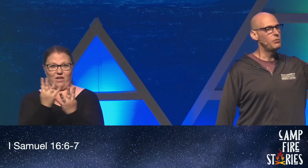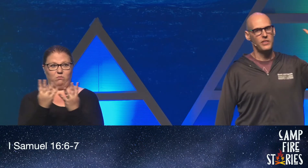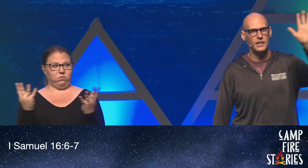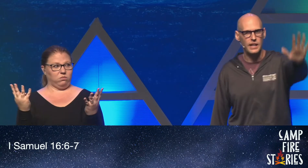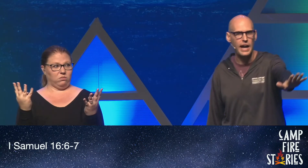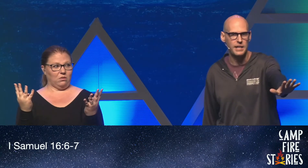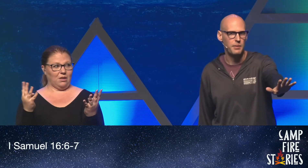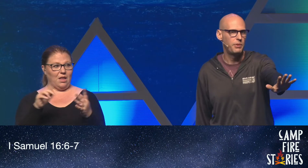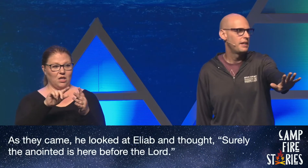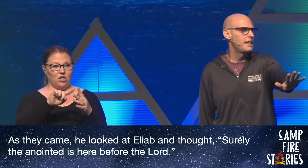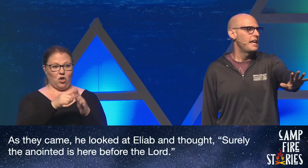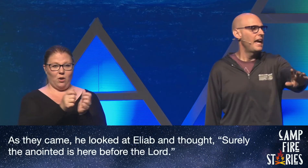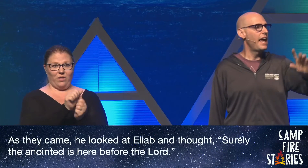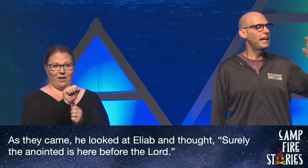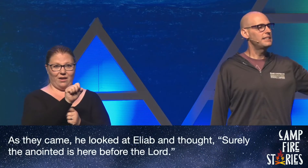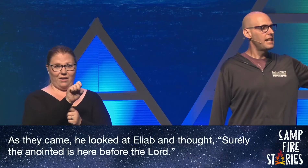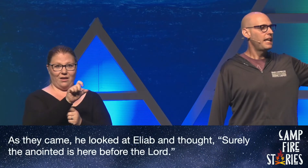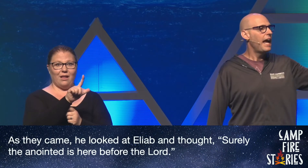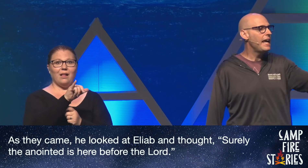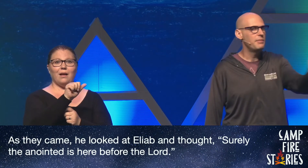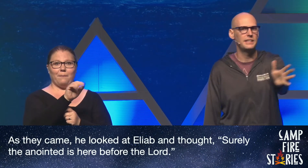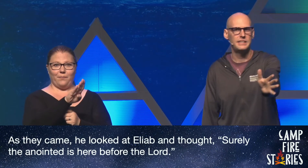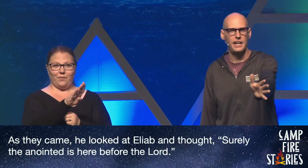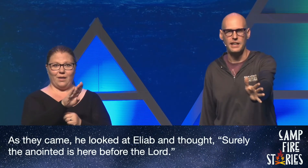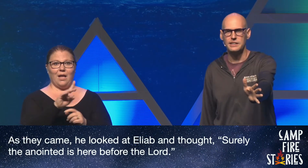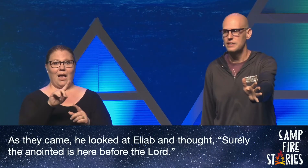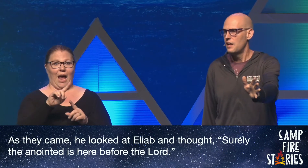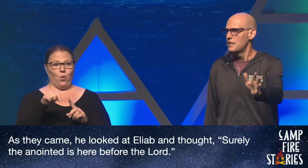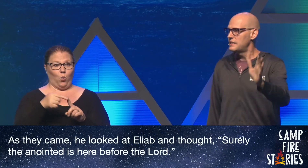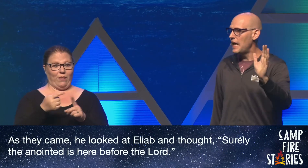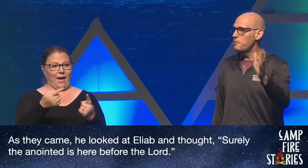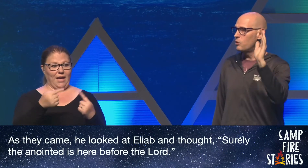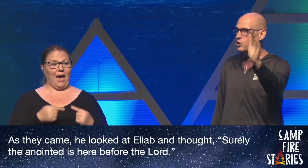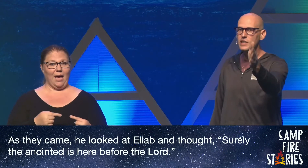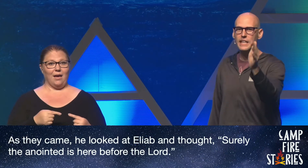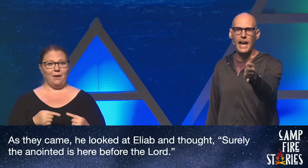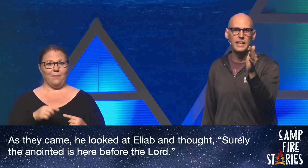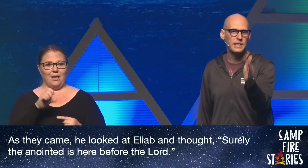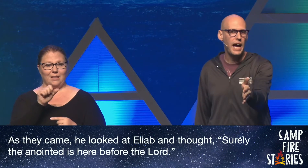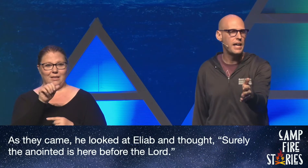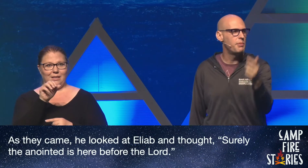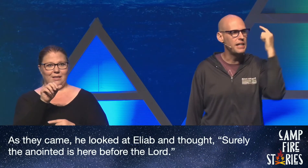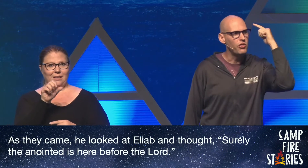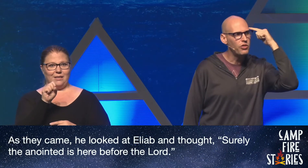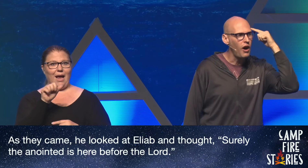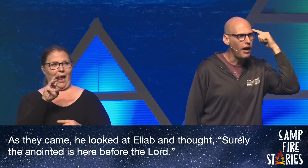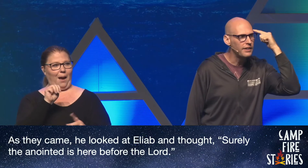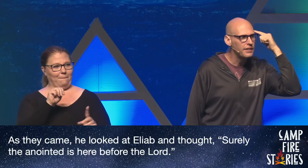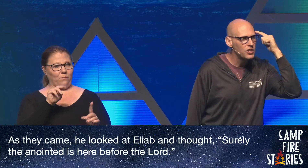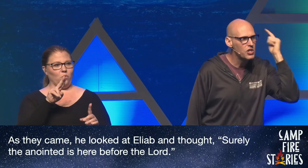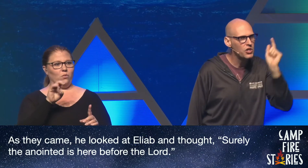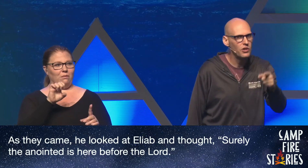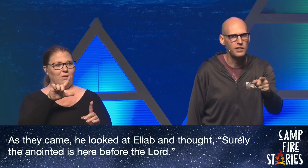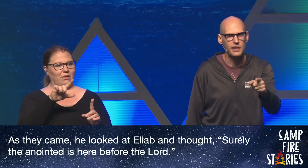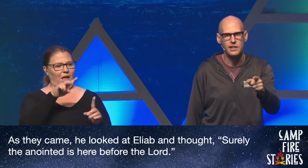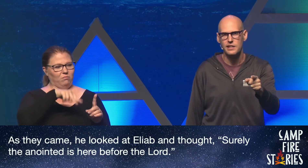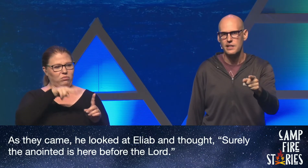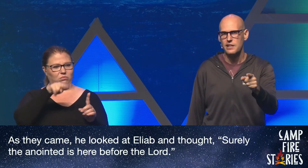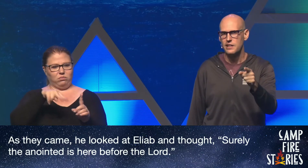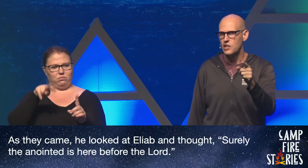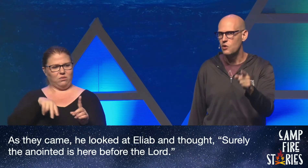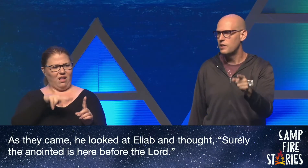started with Eliab. And as they came, it says, Samuel looked at Eliab and he thought,